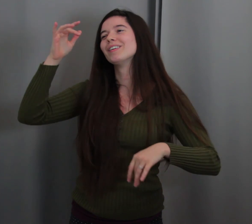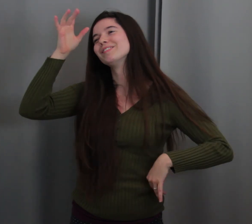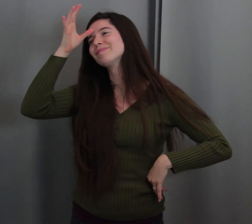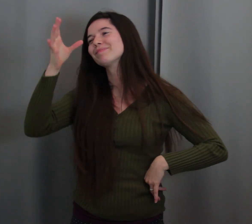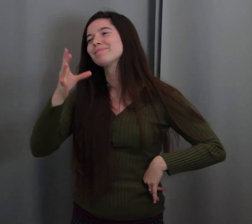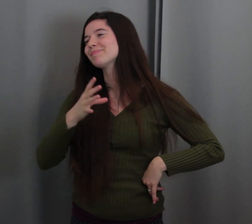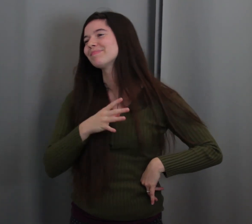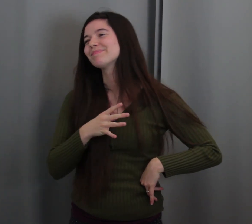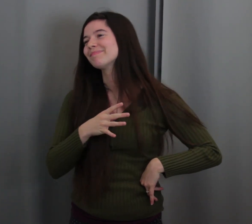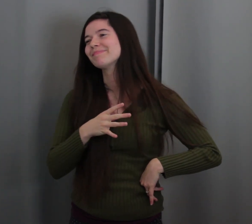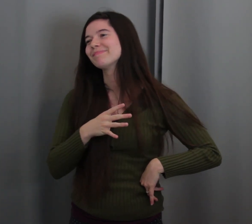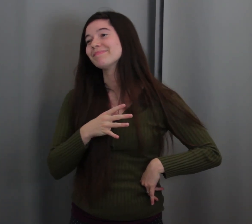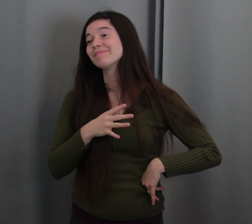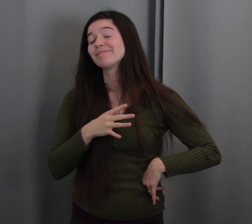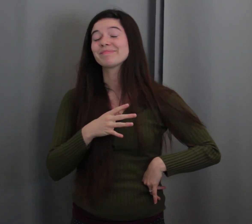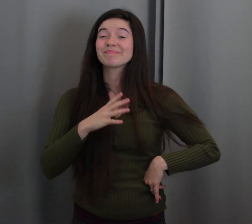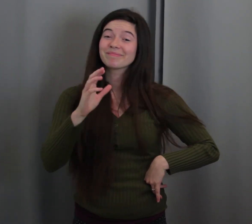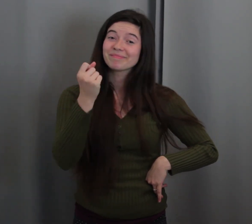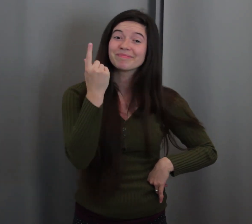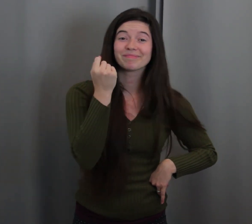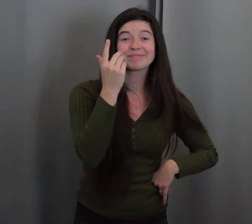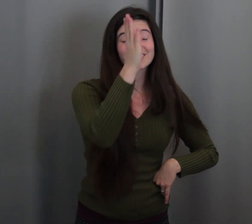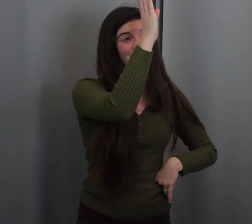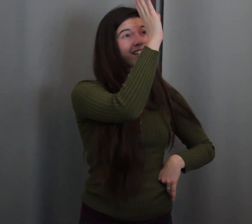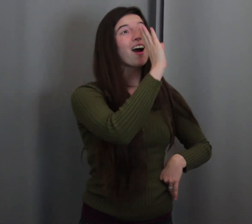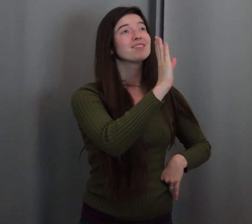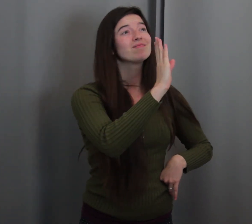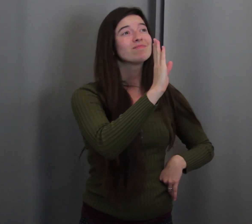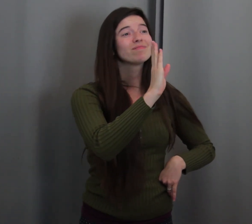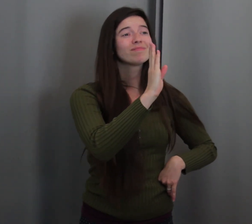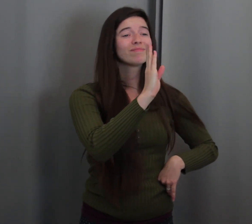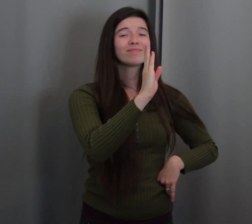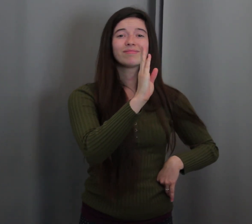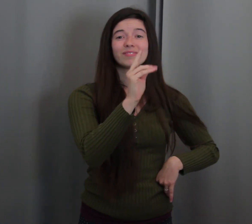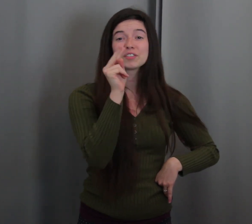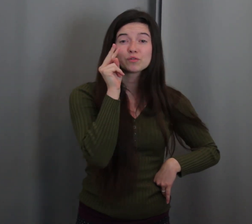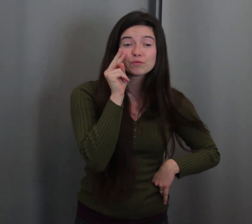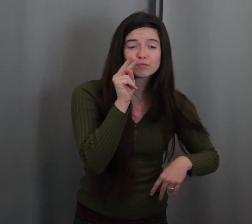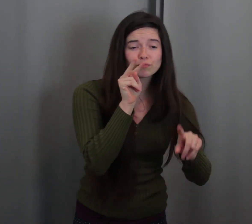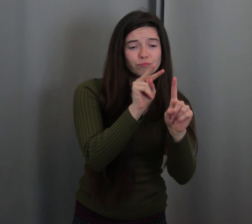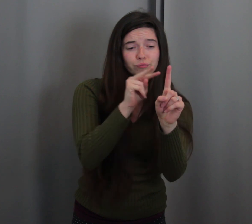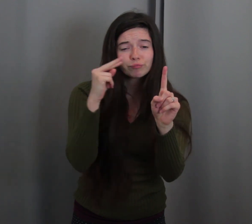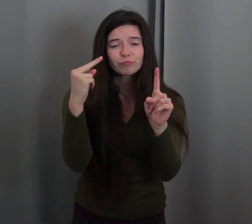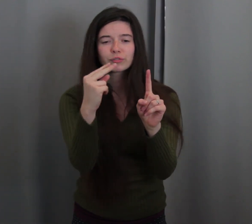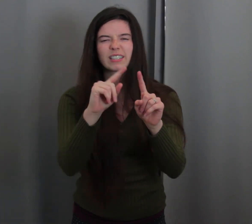Man looks at the outward appearance, but the Lord looks at the heart.